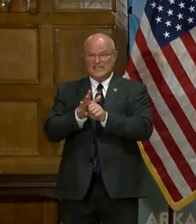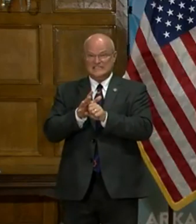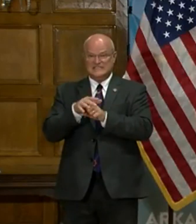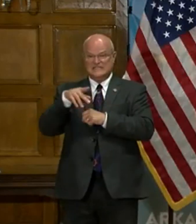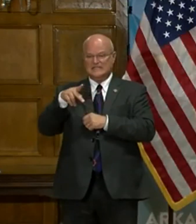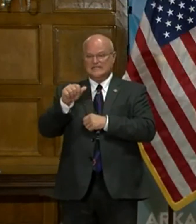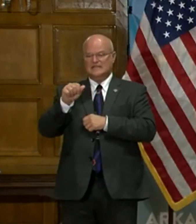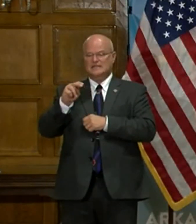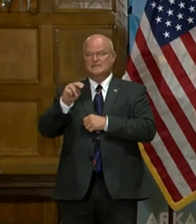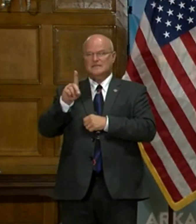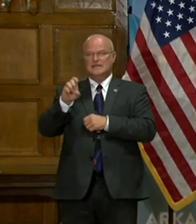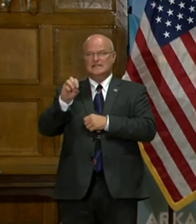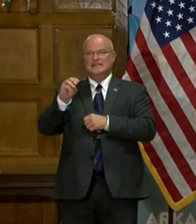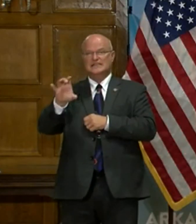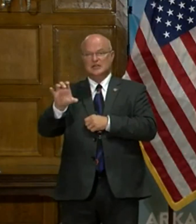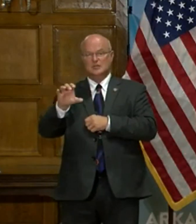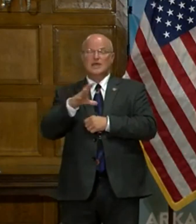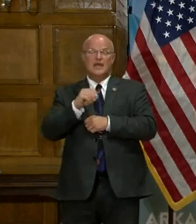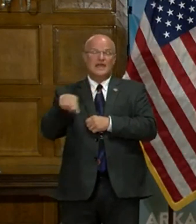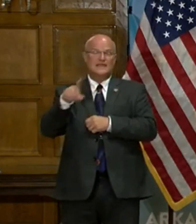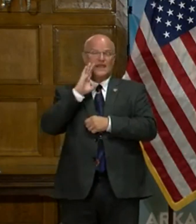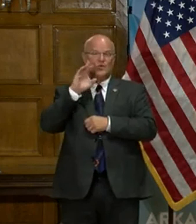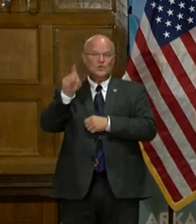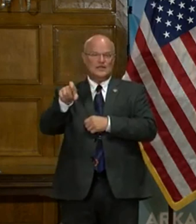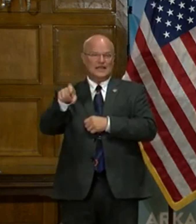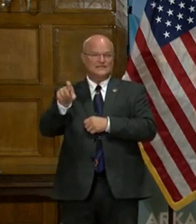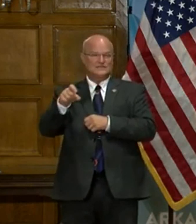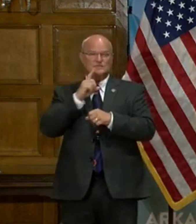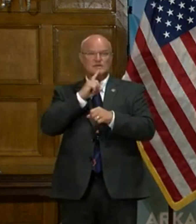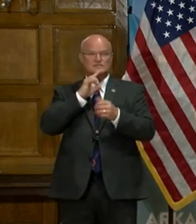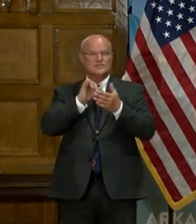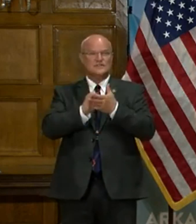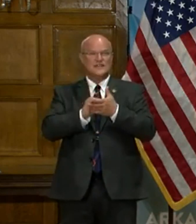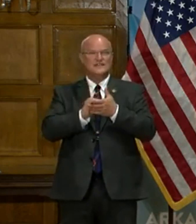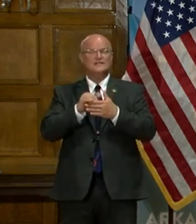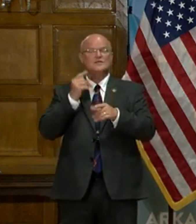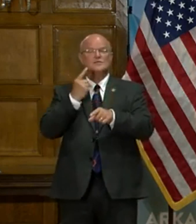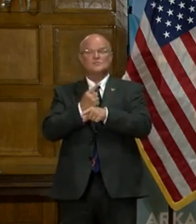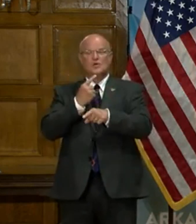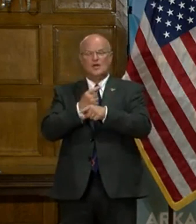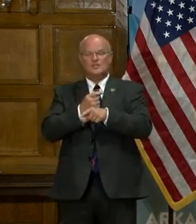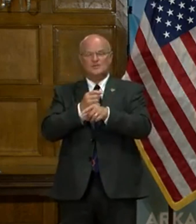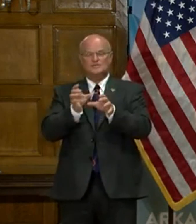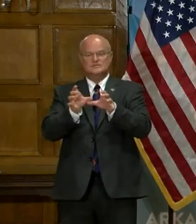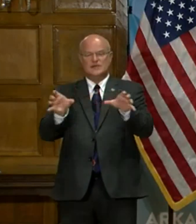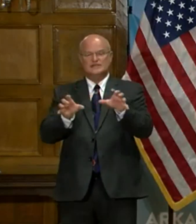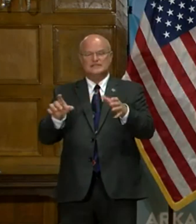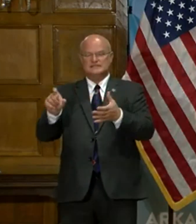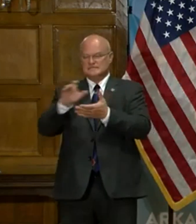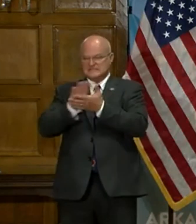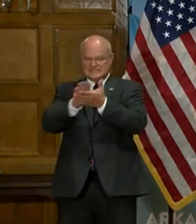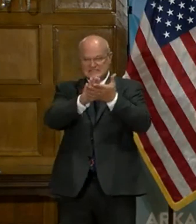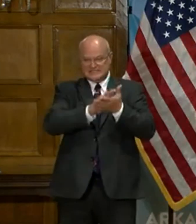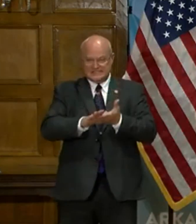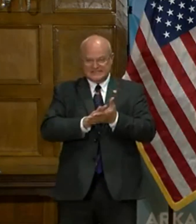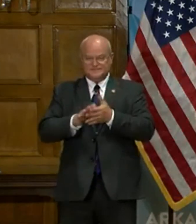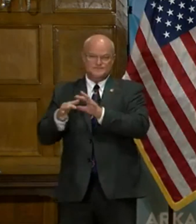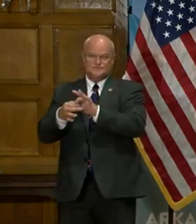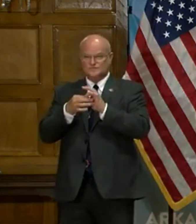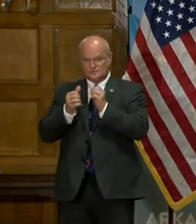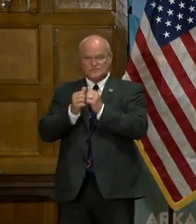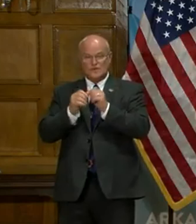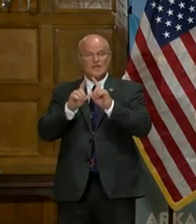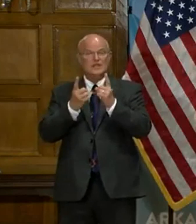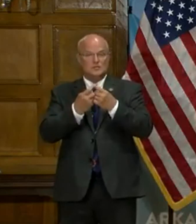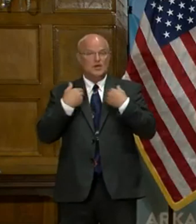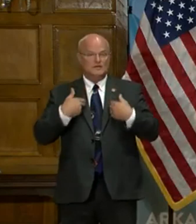COVID-19 pandemic, and so they will have to make sure that there's proper spacing, sanitizing, and they coordinate that